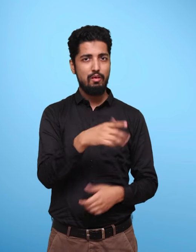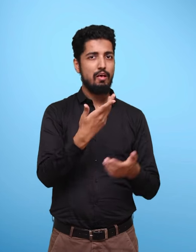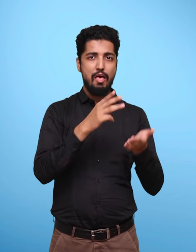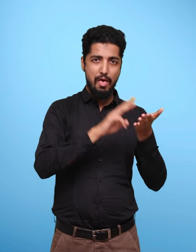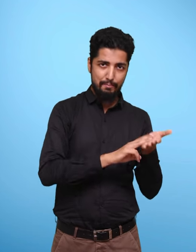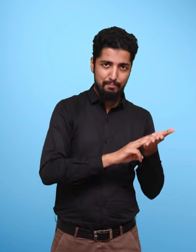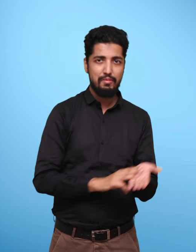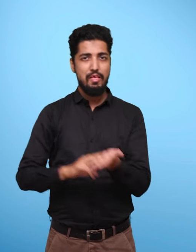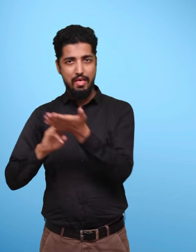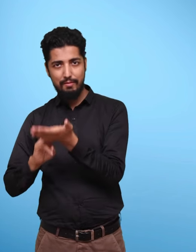M-m-mango.